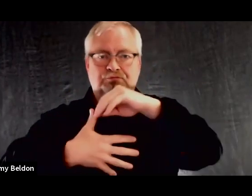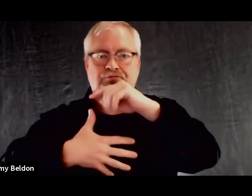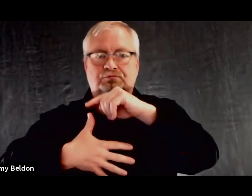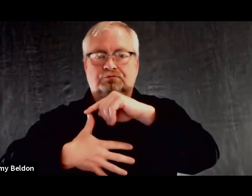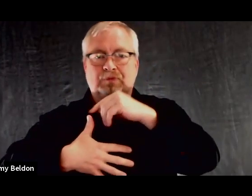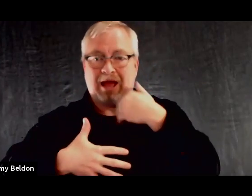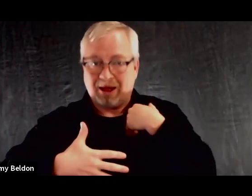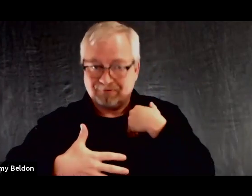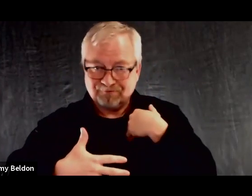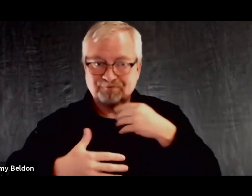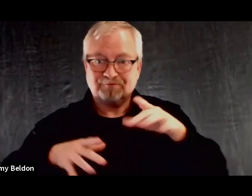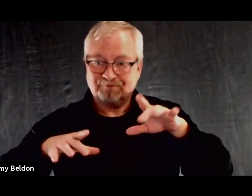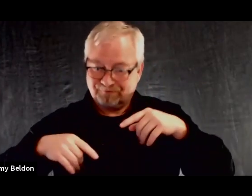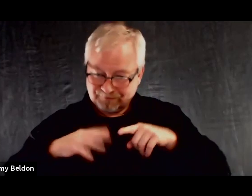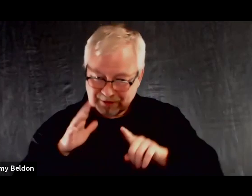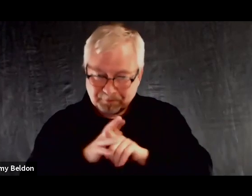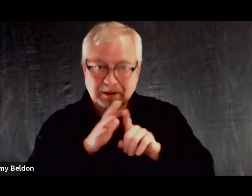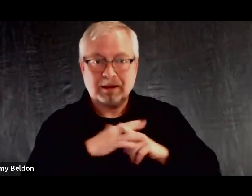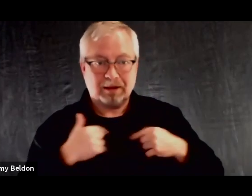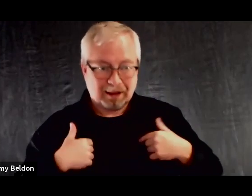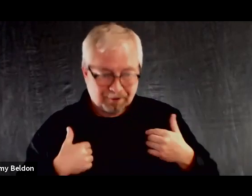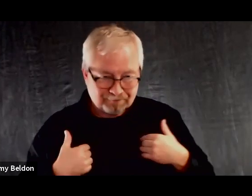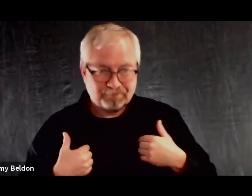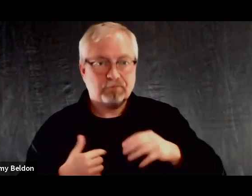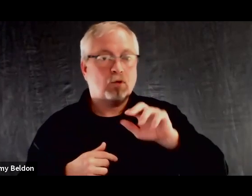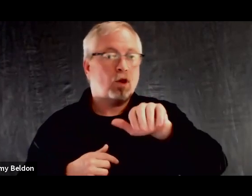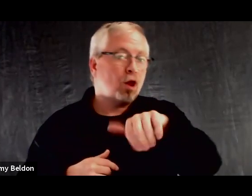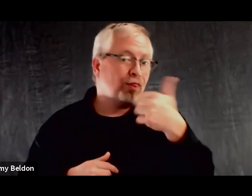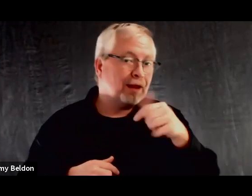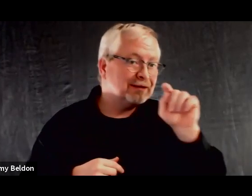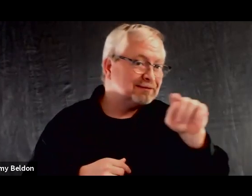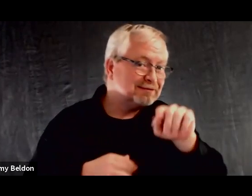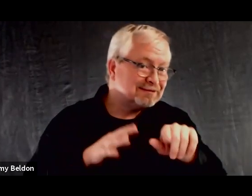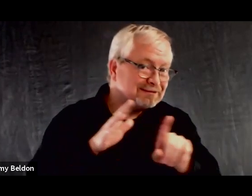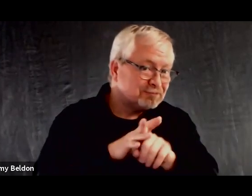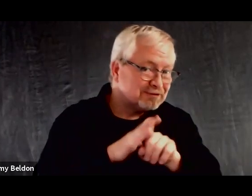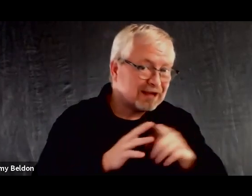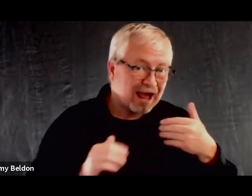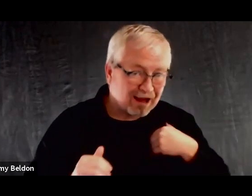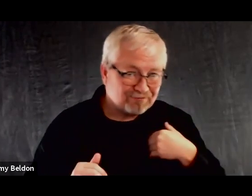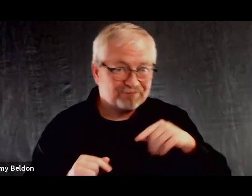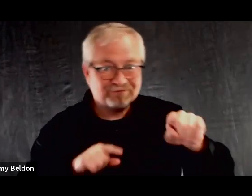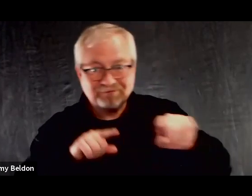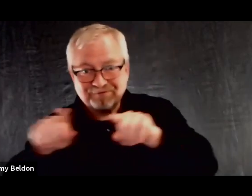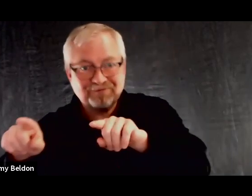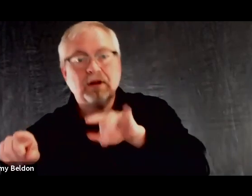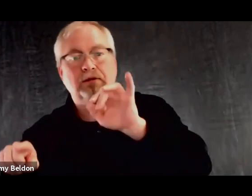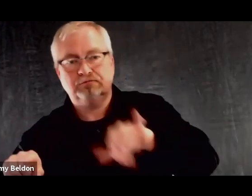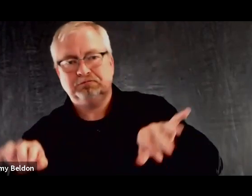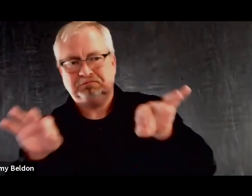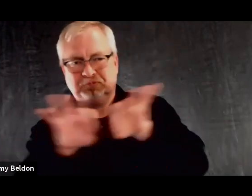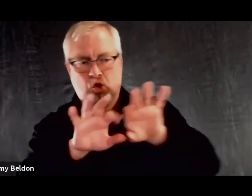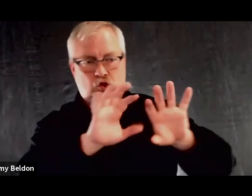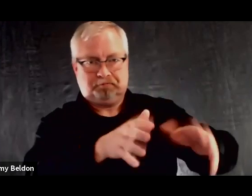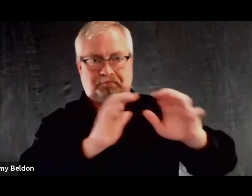start considering asymptomatic testing when we have, a finite